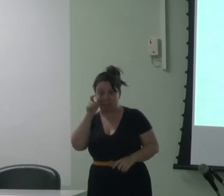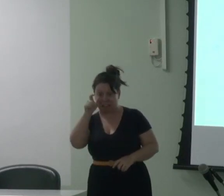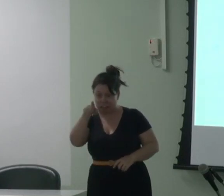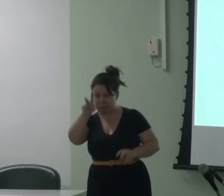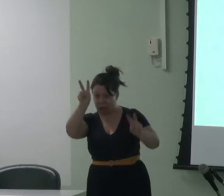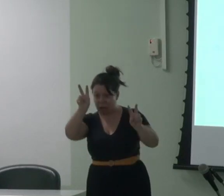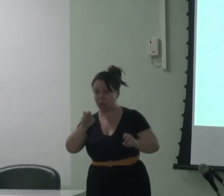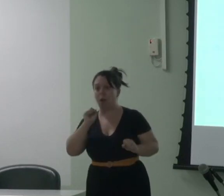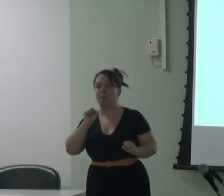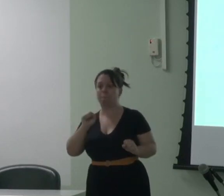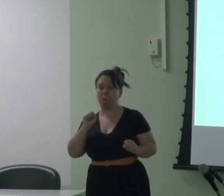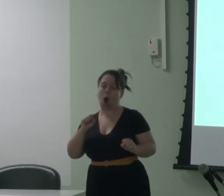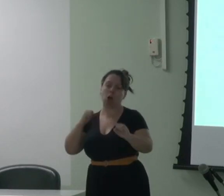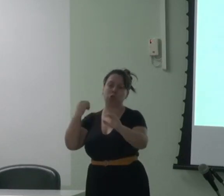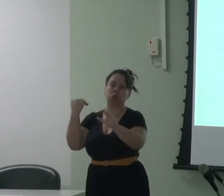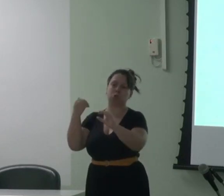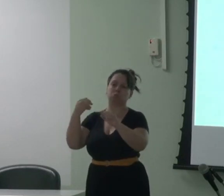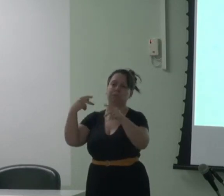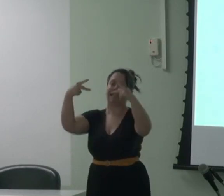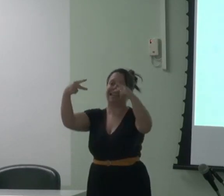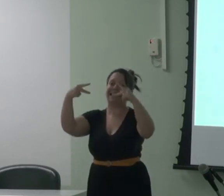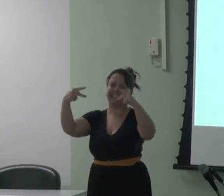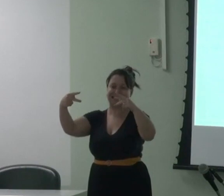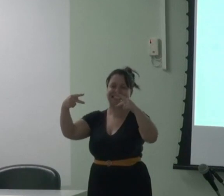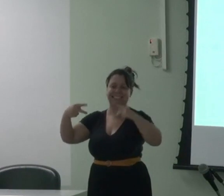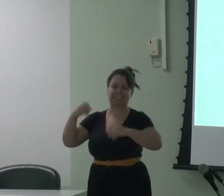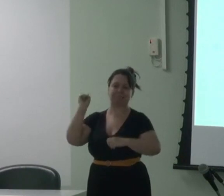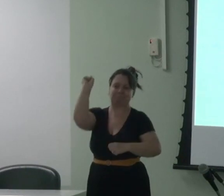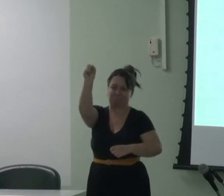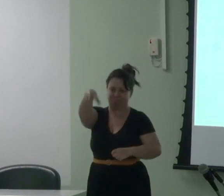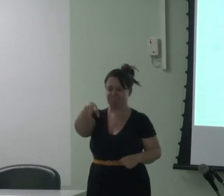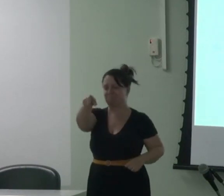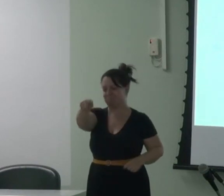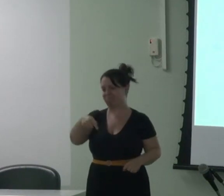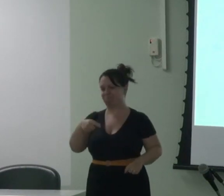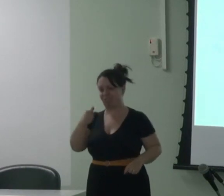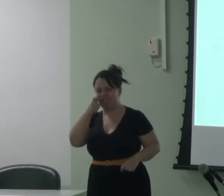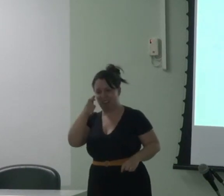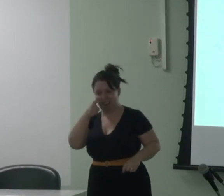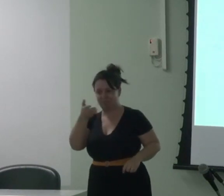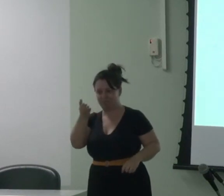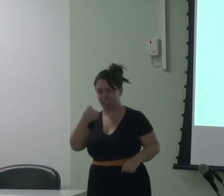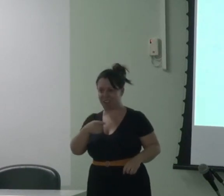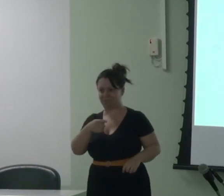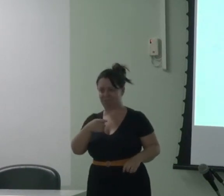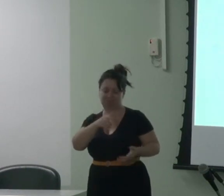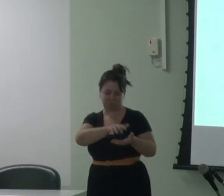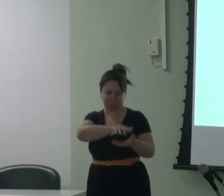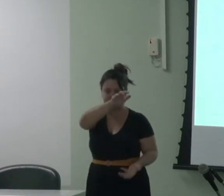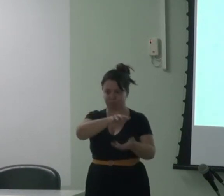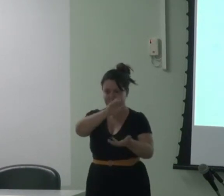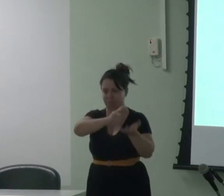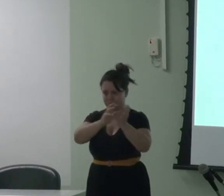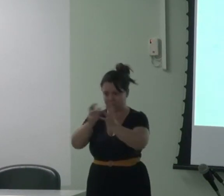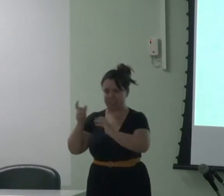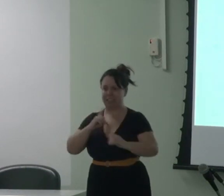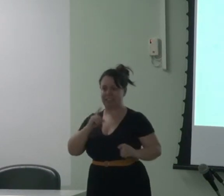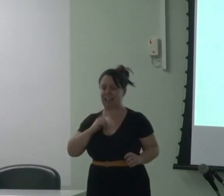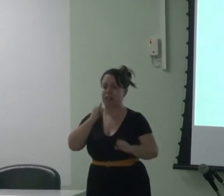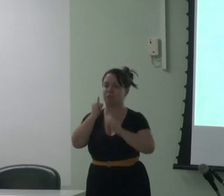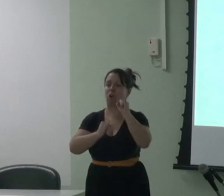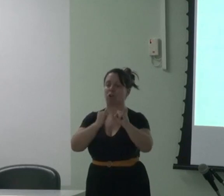I can give you definitely links to the data where information